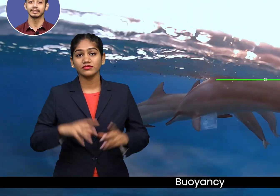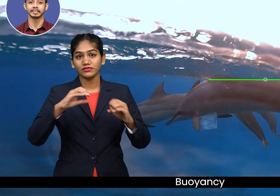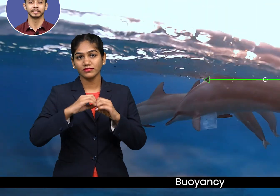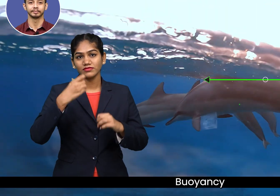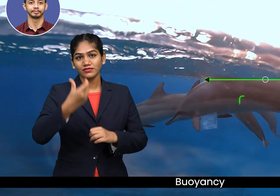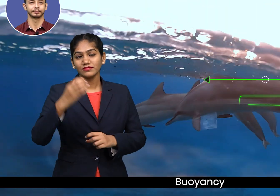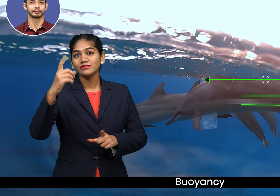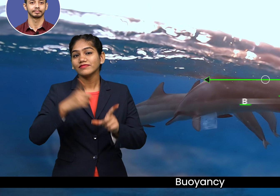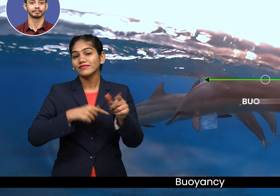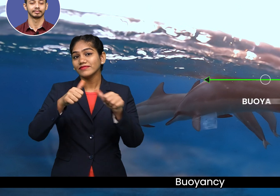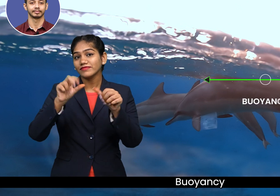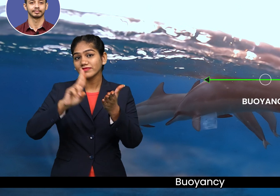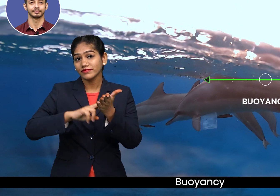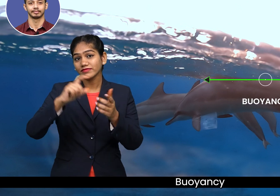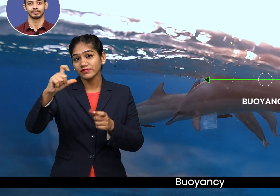Buoyancy.